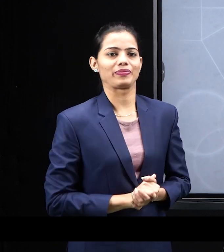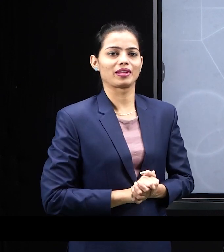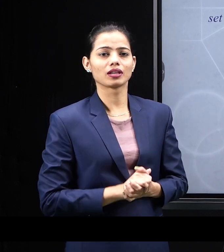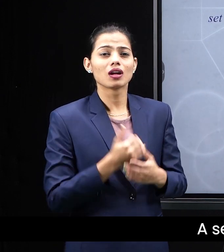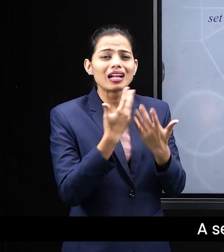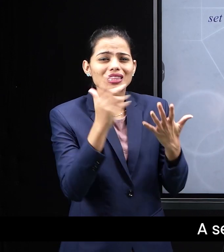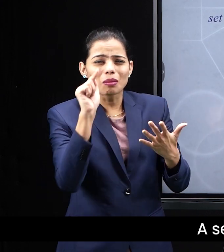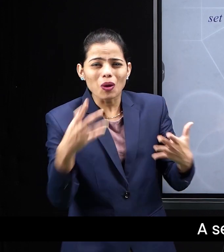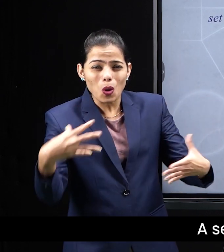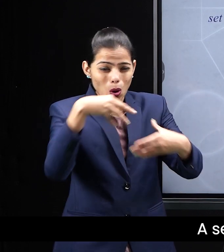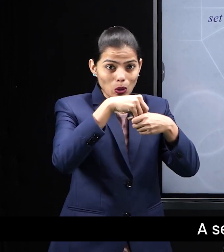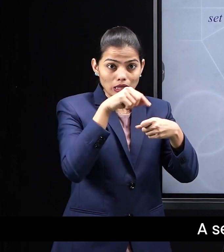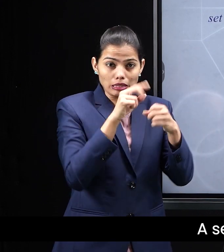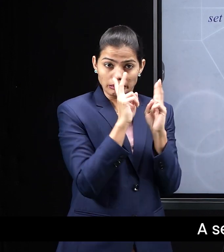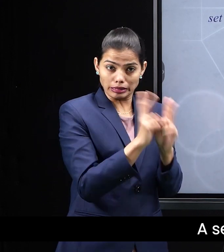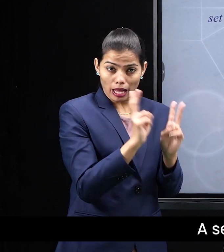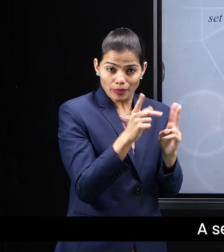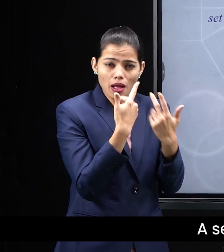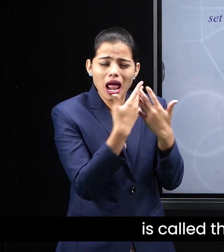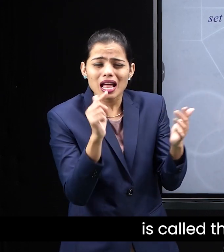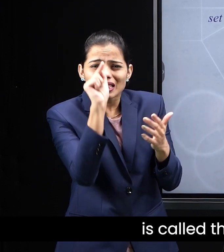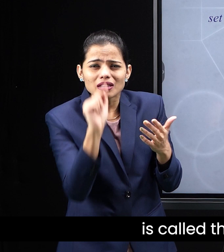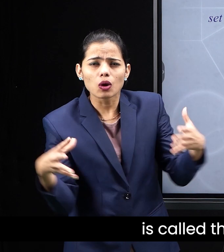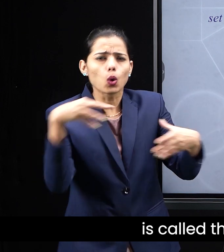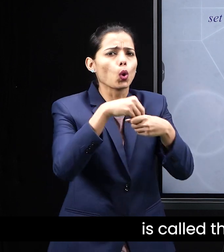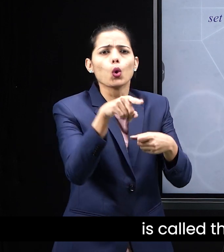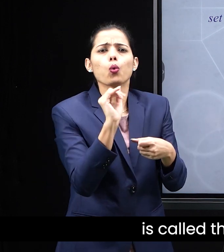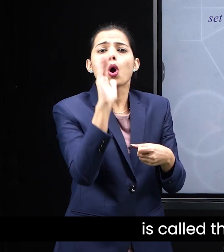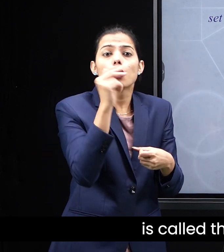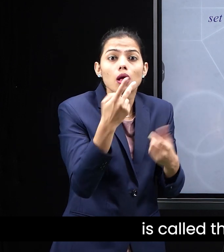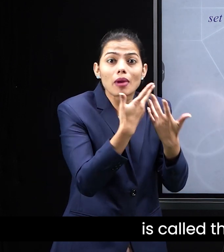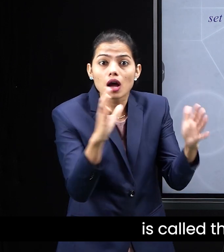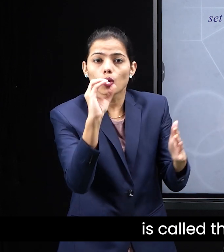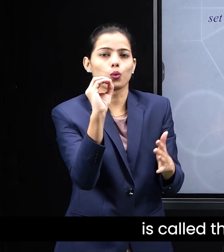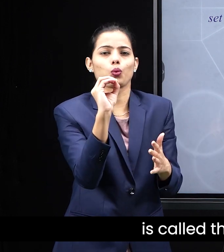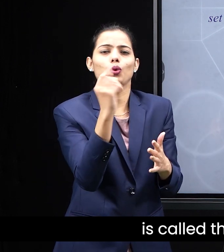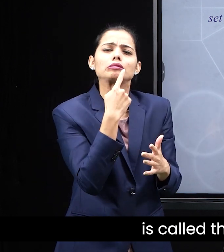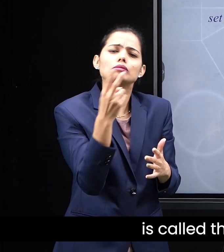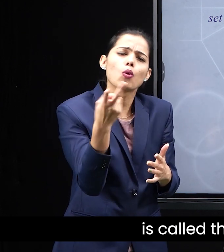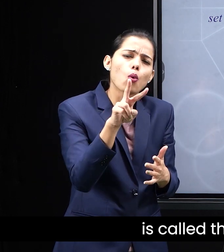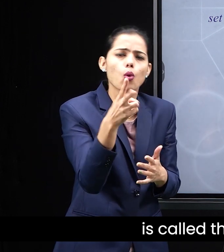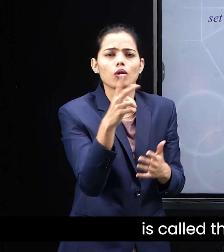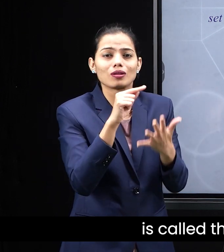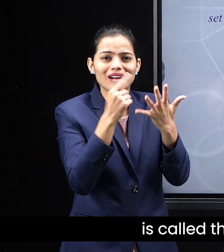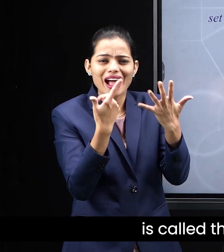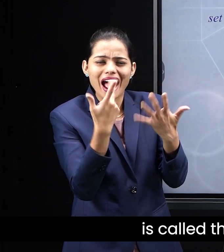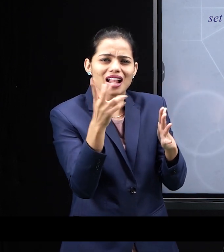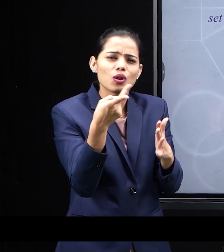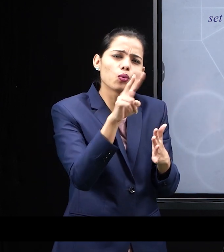A set consisting of no element is called the empty set or null set or void set. It is